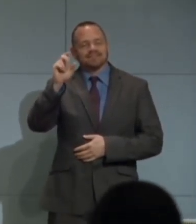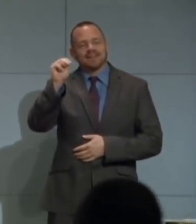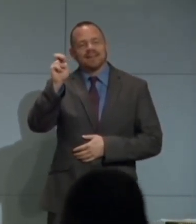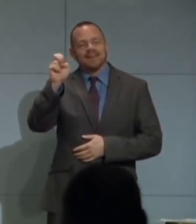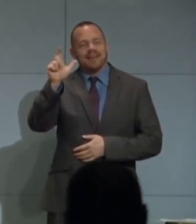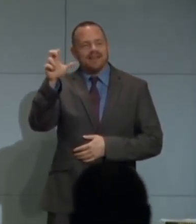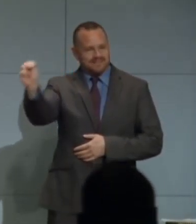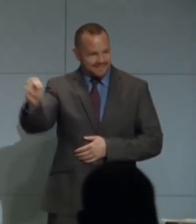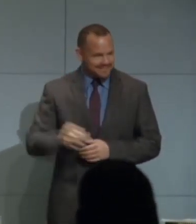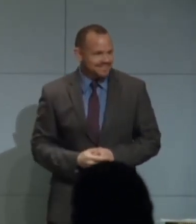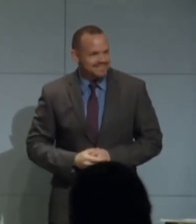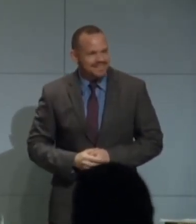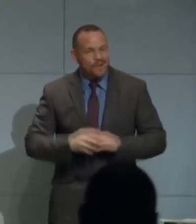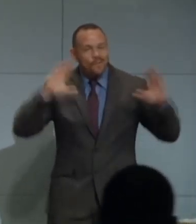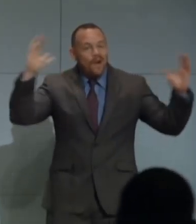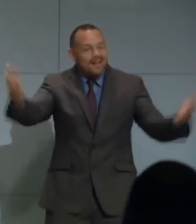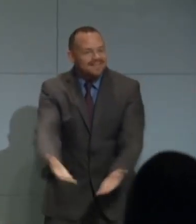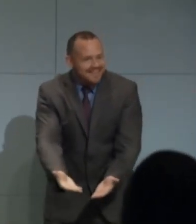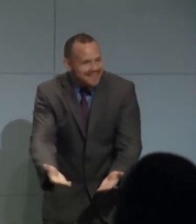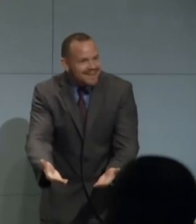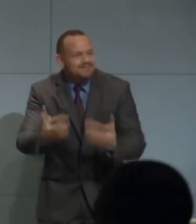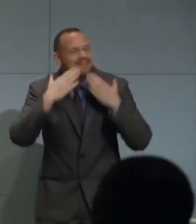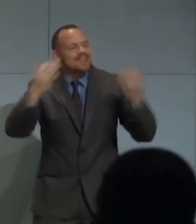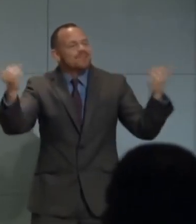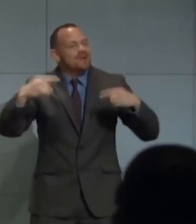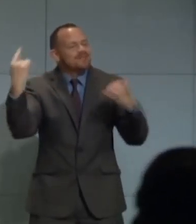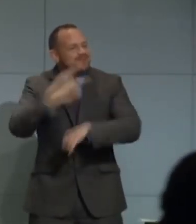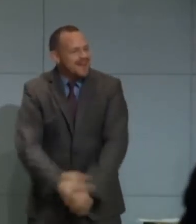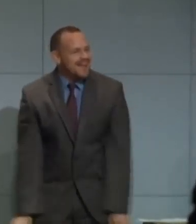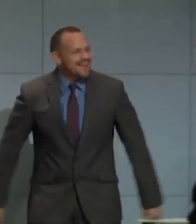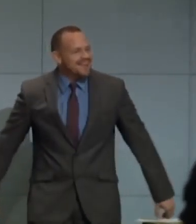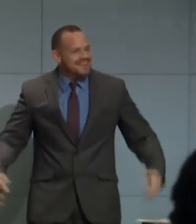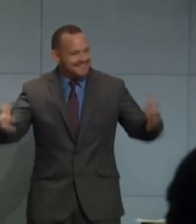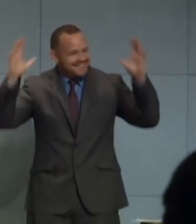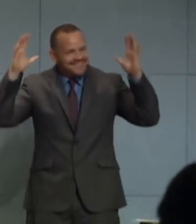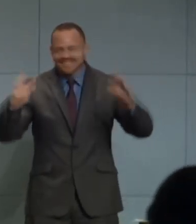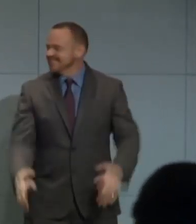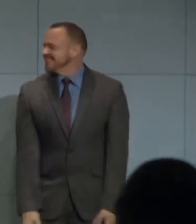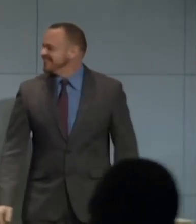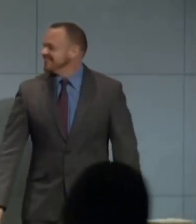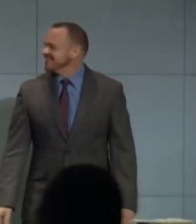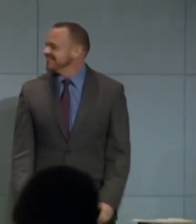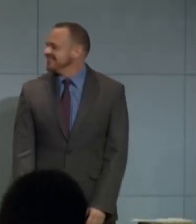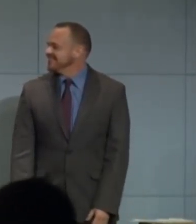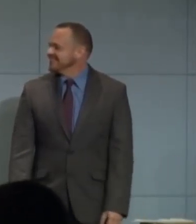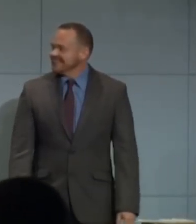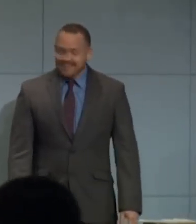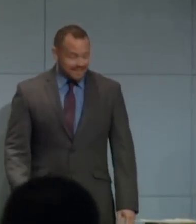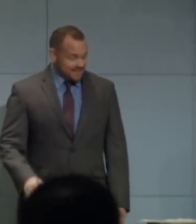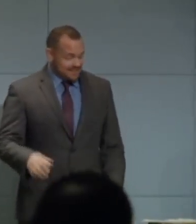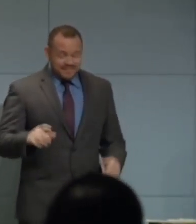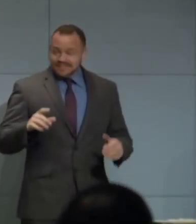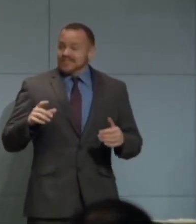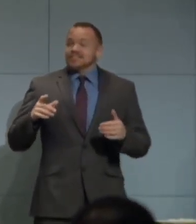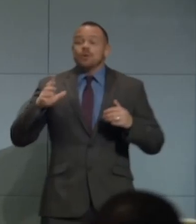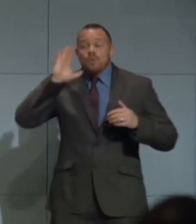Hello, everyone. My name is Alex Nelson, and welcome, and thank you for coming and being here today.